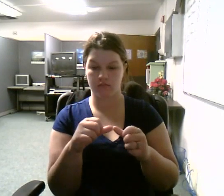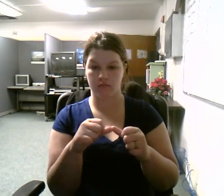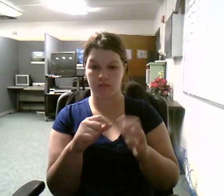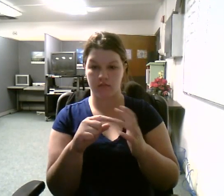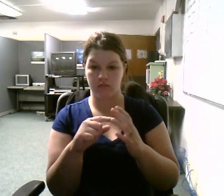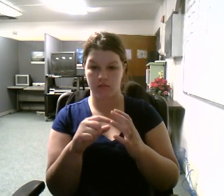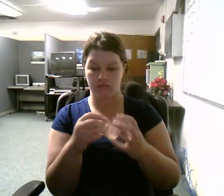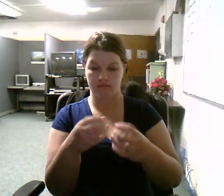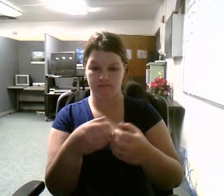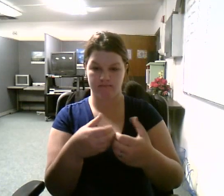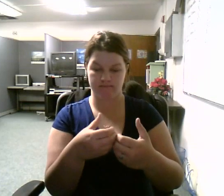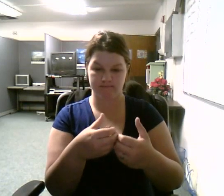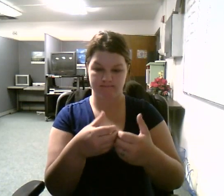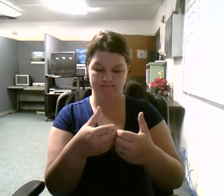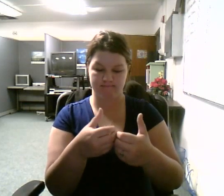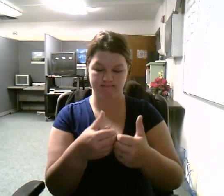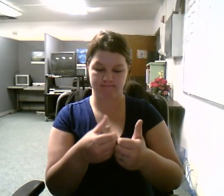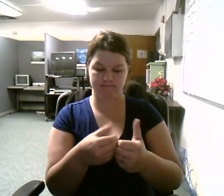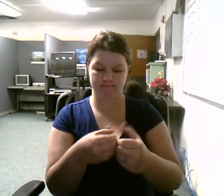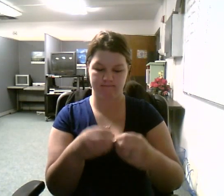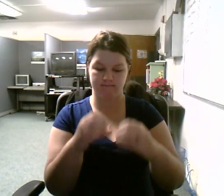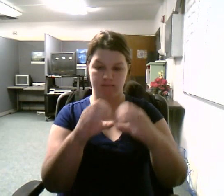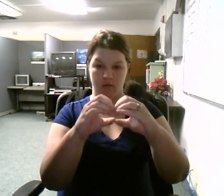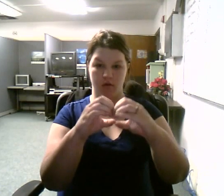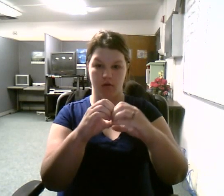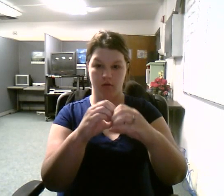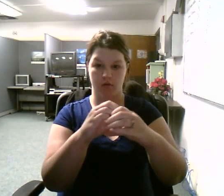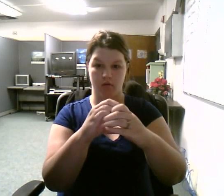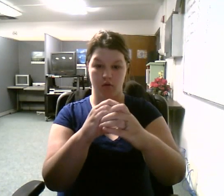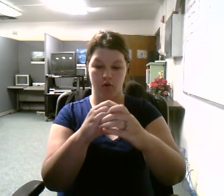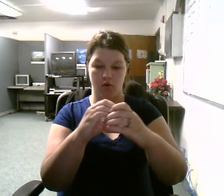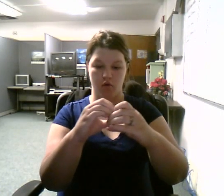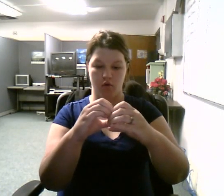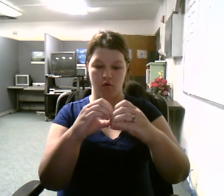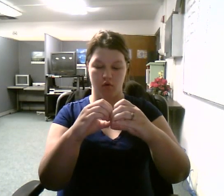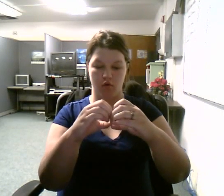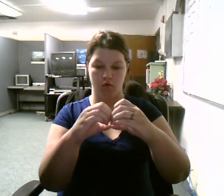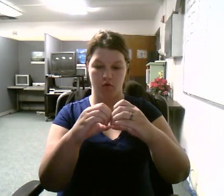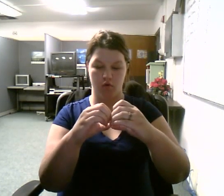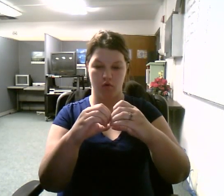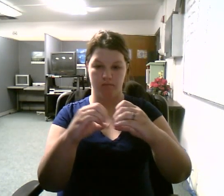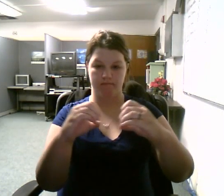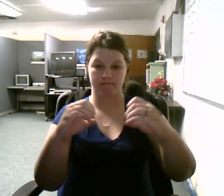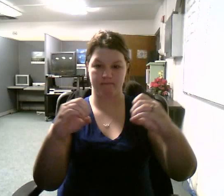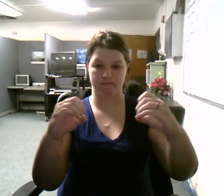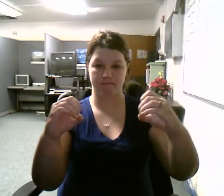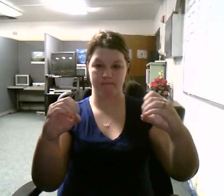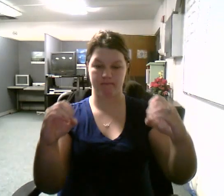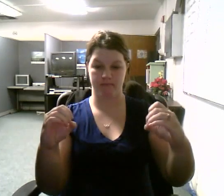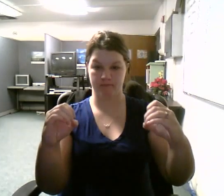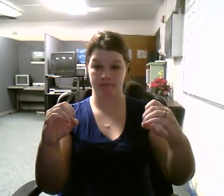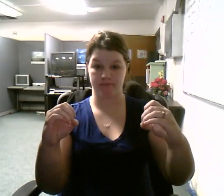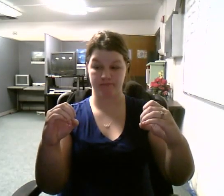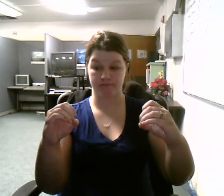2 pieces. You now have 2 separate cells, each with half of the original DNA.